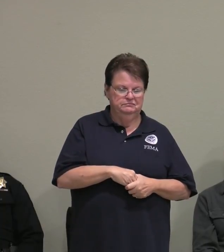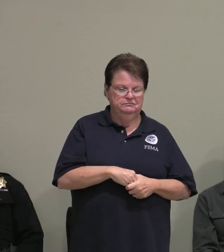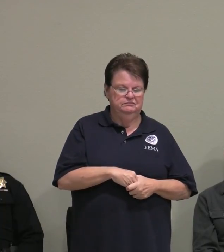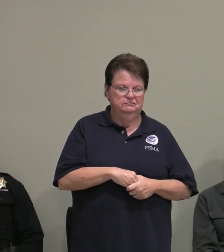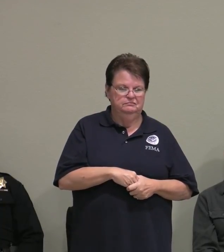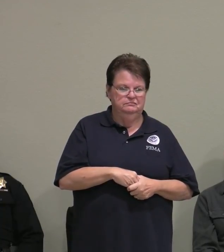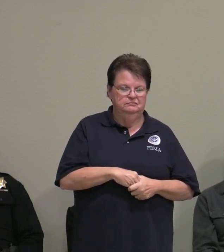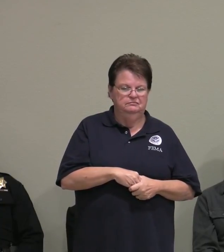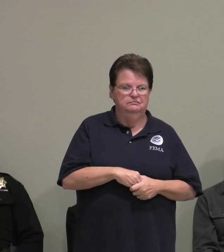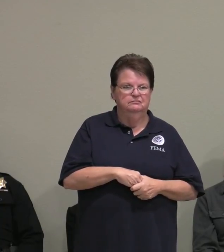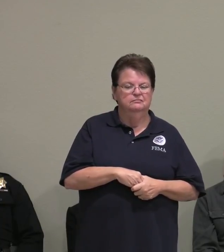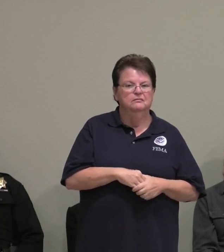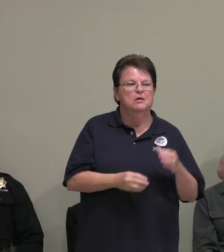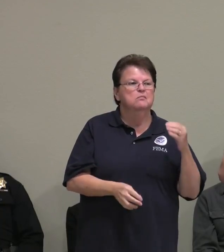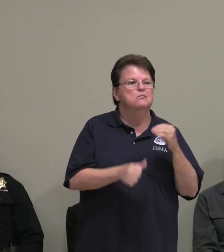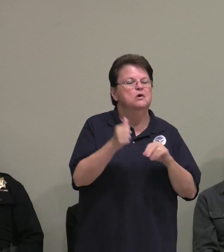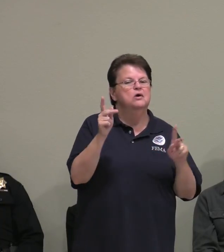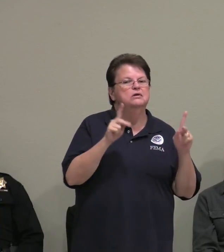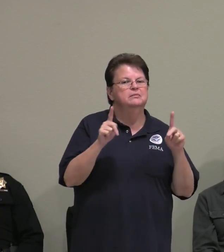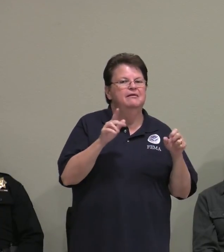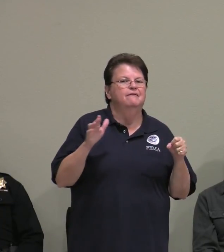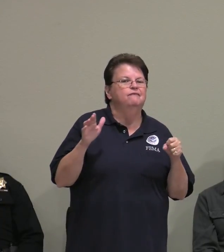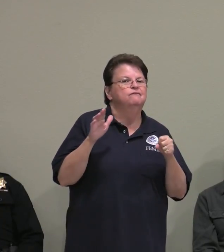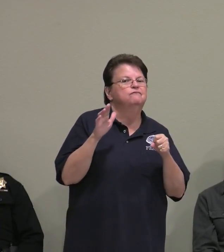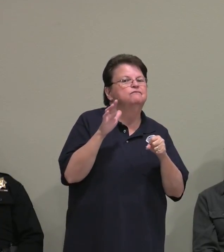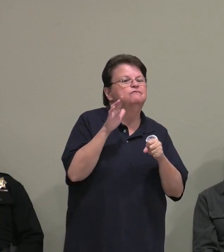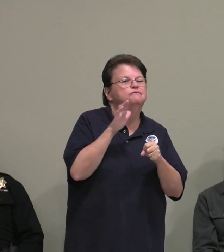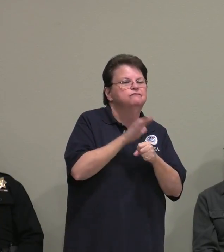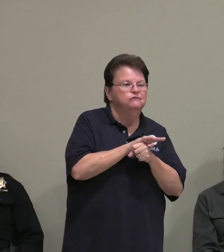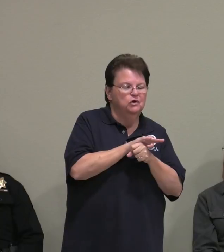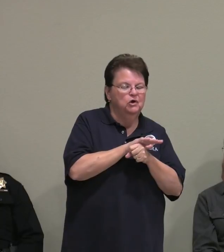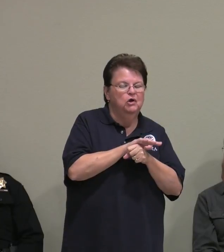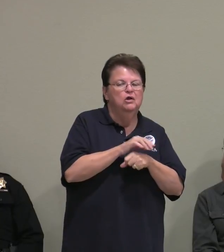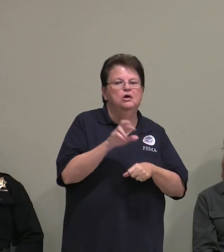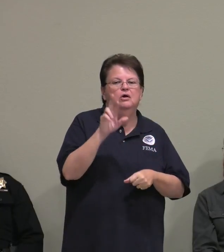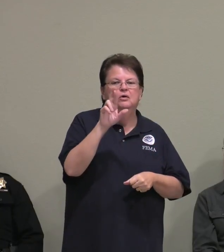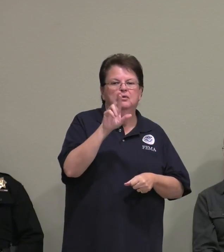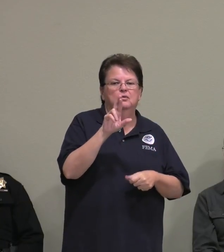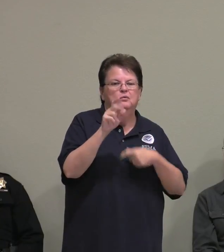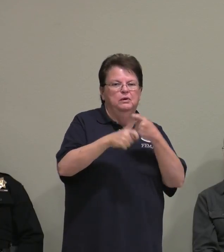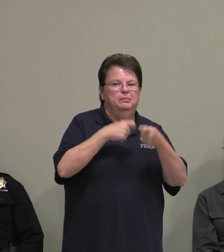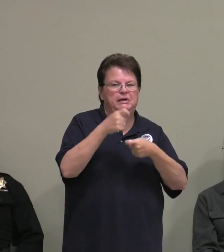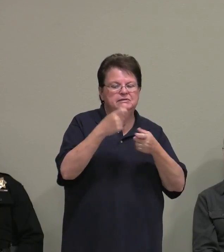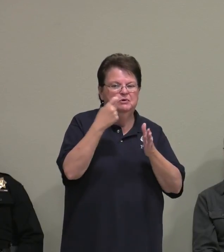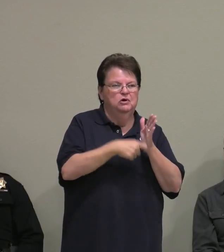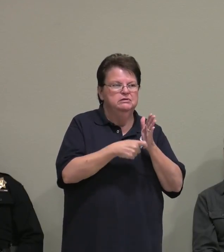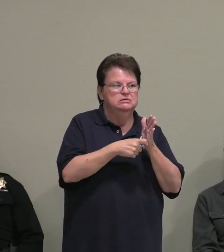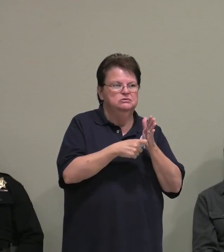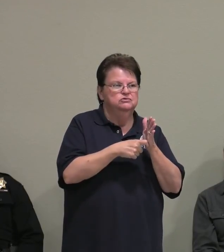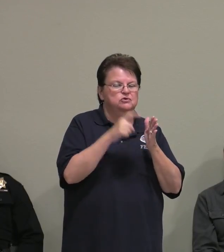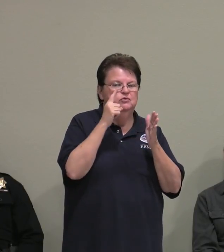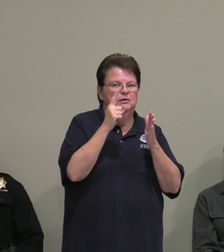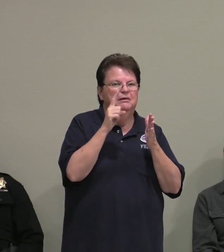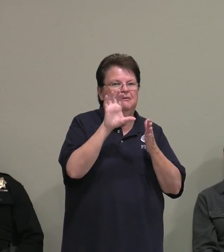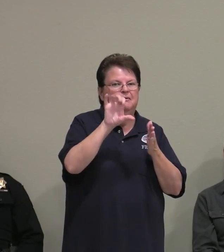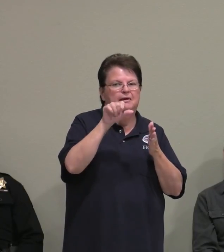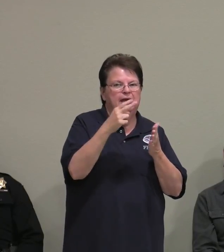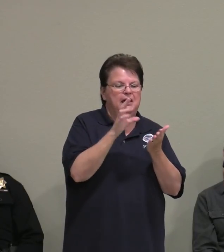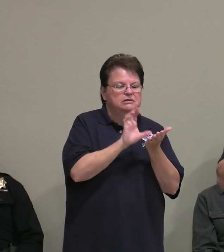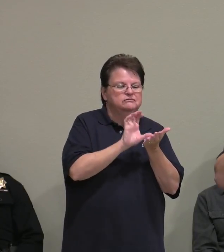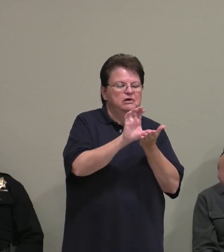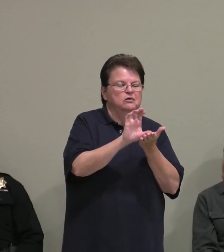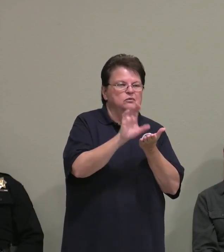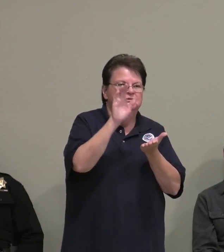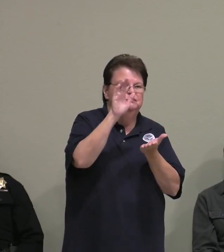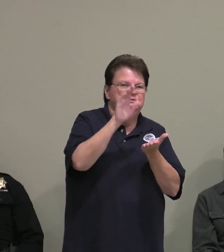most people have a full replacement cost policy. But initially you only get what's called actual cash value, which is a depreciated